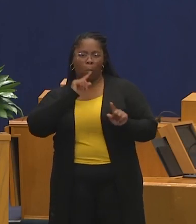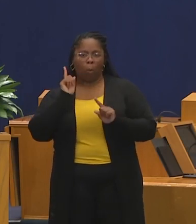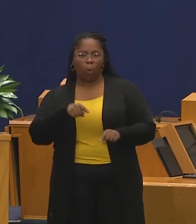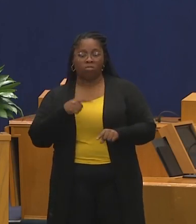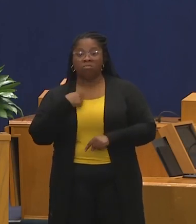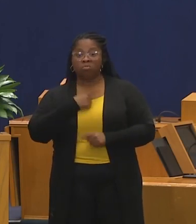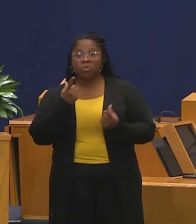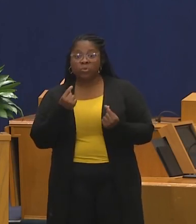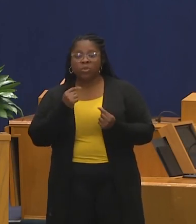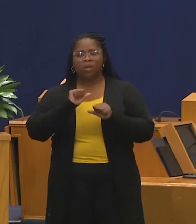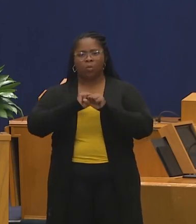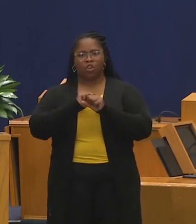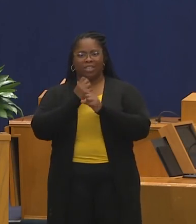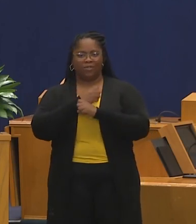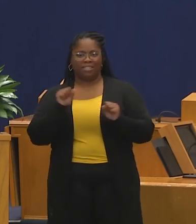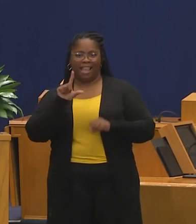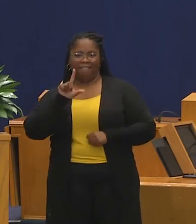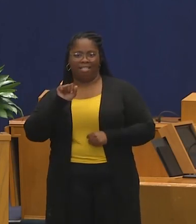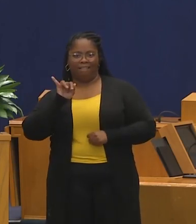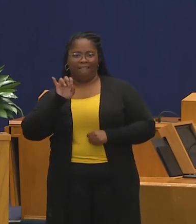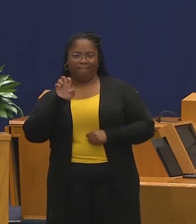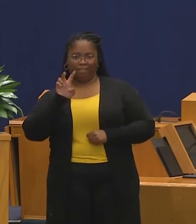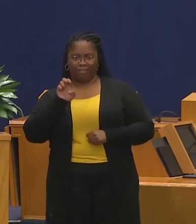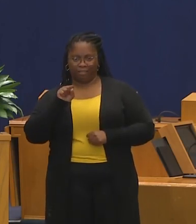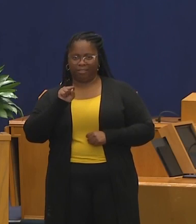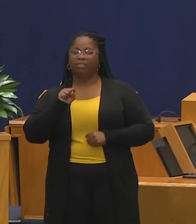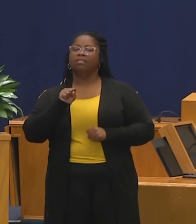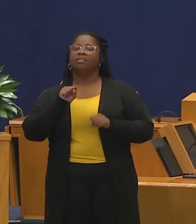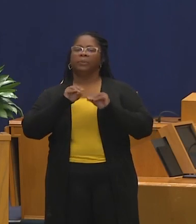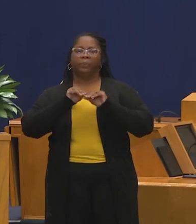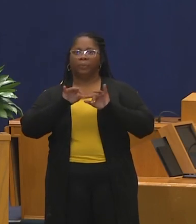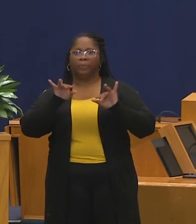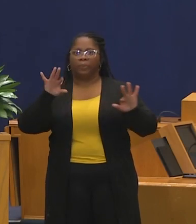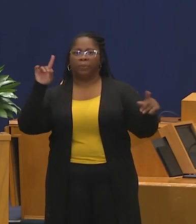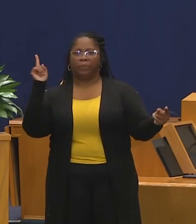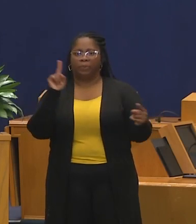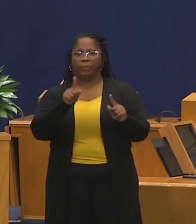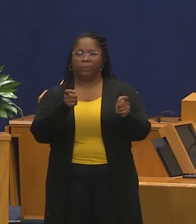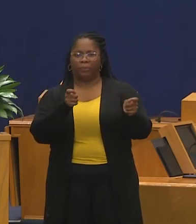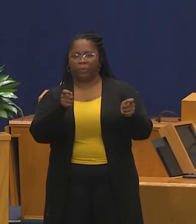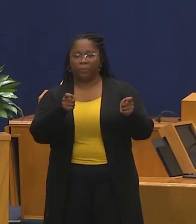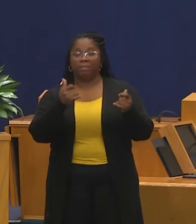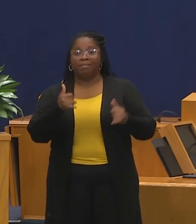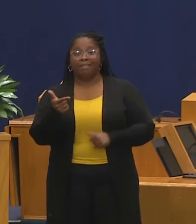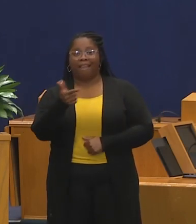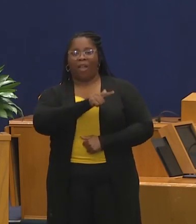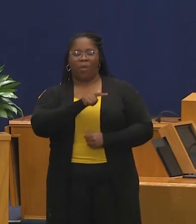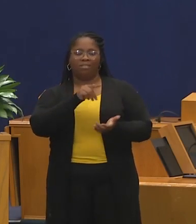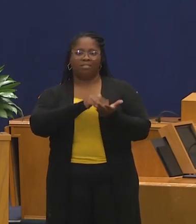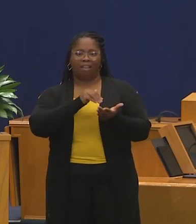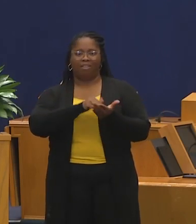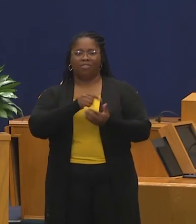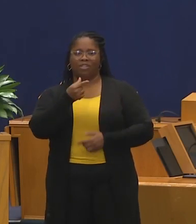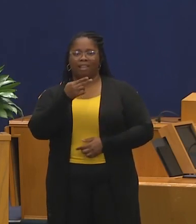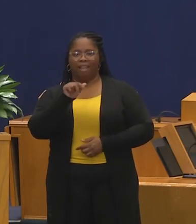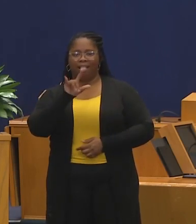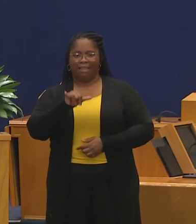save lives and slow the spread. And now it's my pleasure to introduce Dr. Galley, the Director of the Department of Health